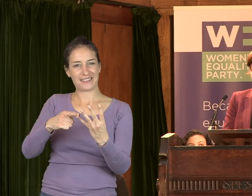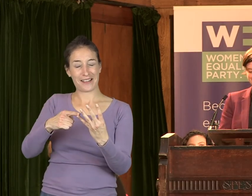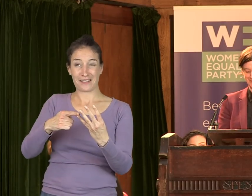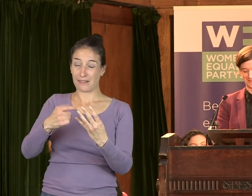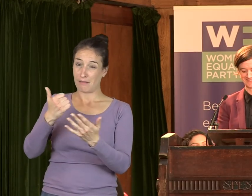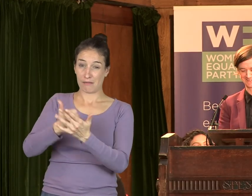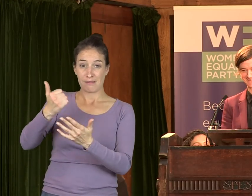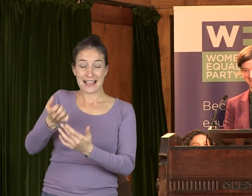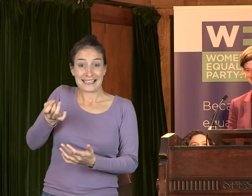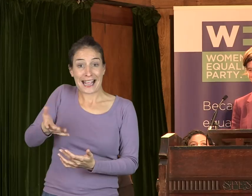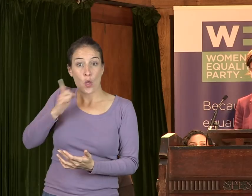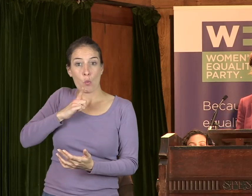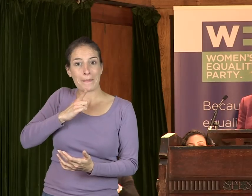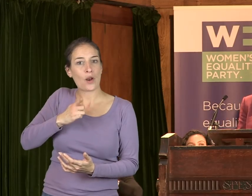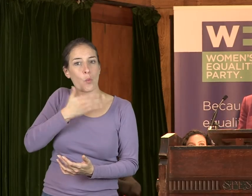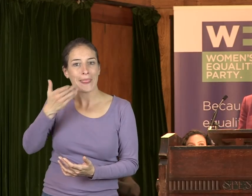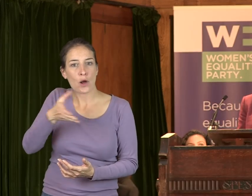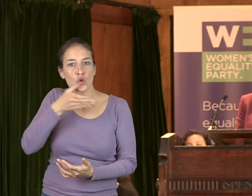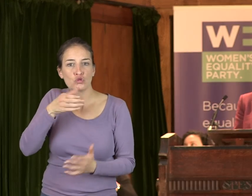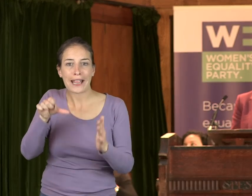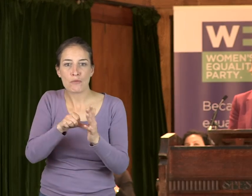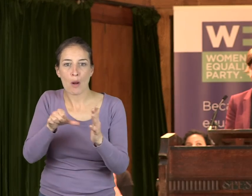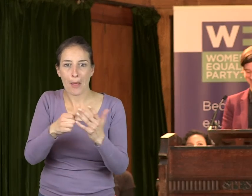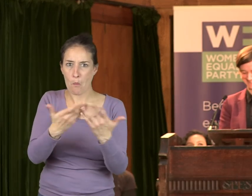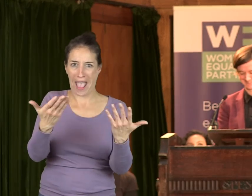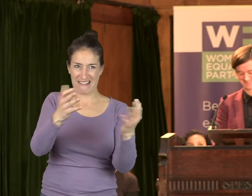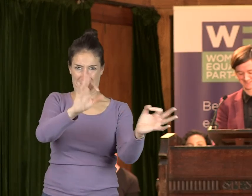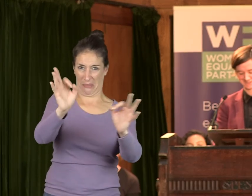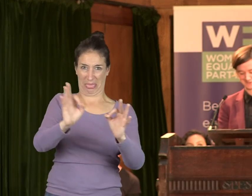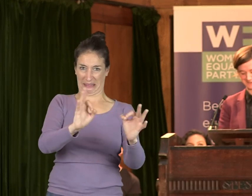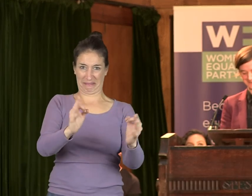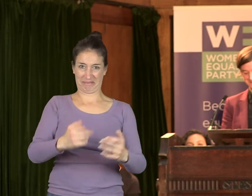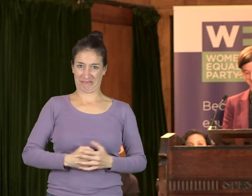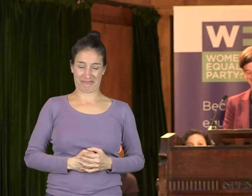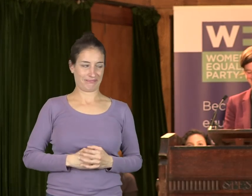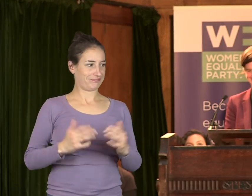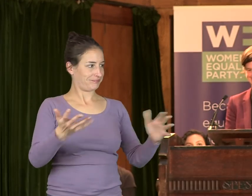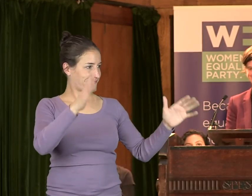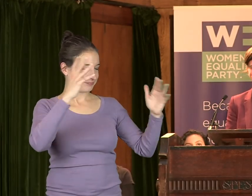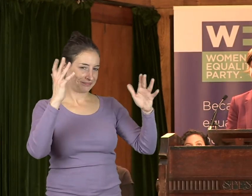so,